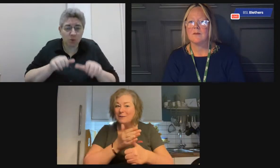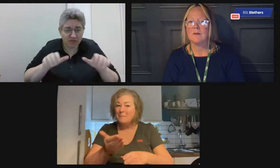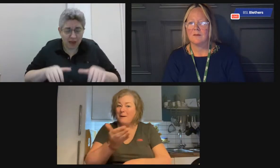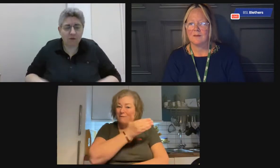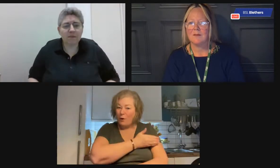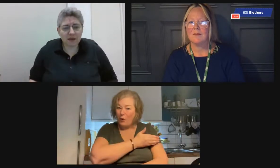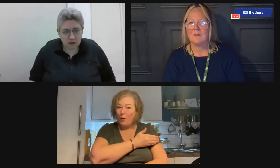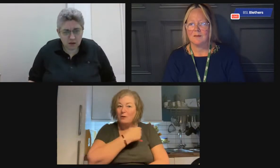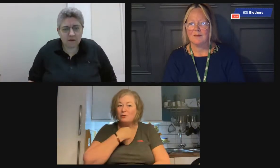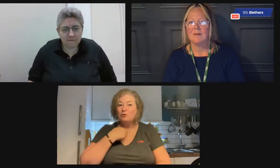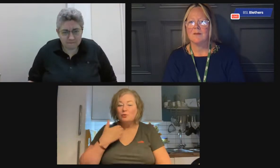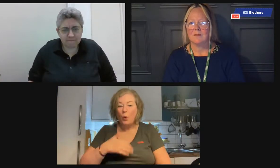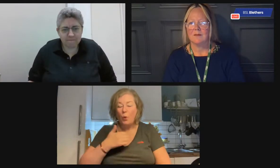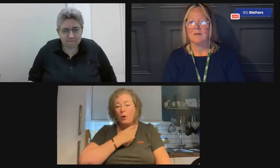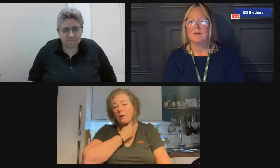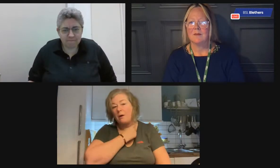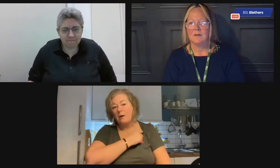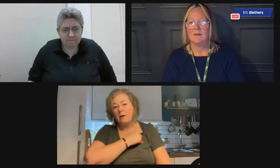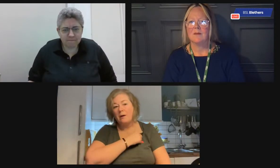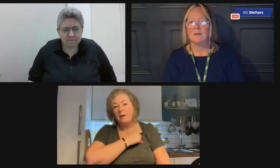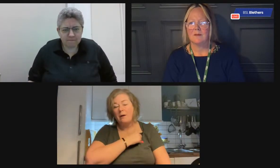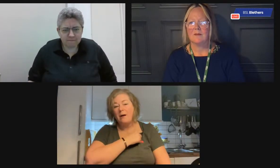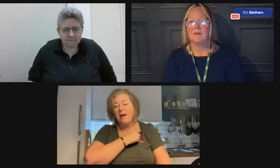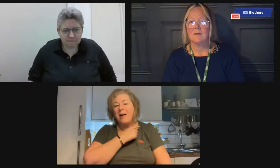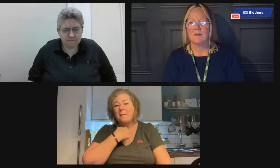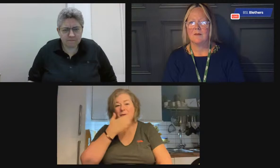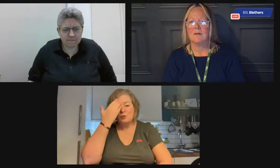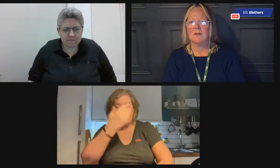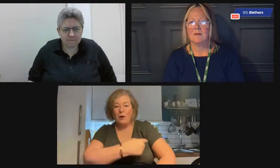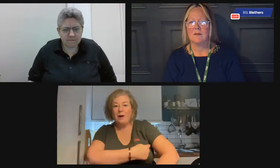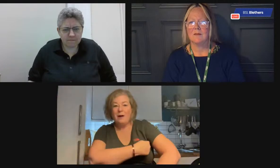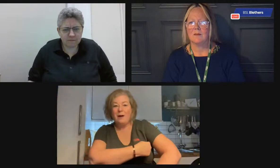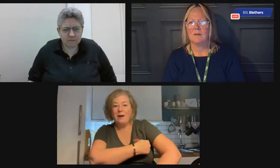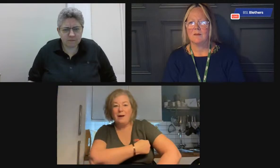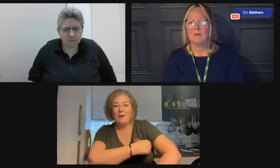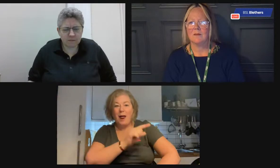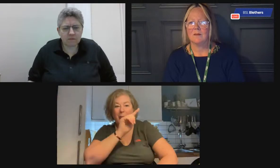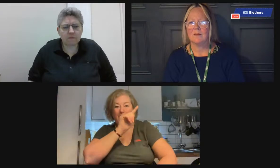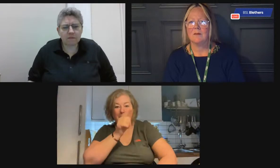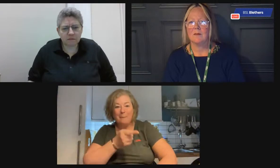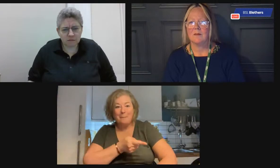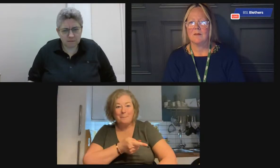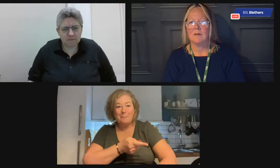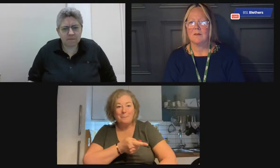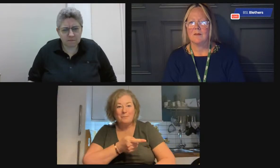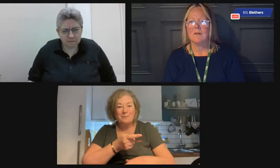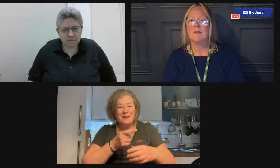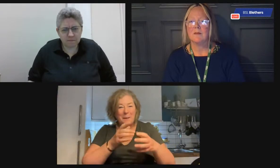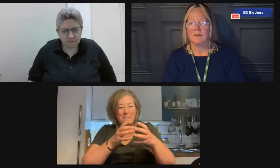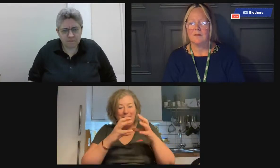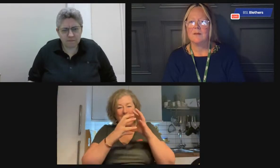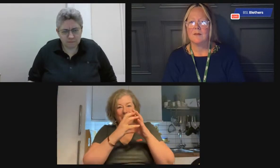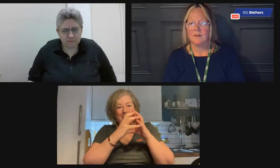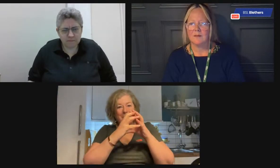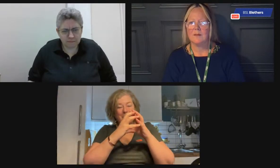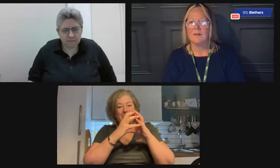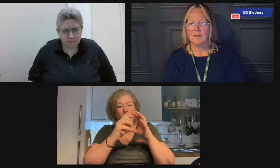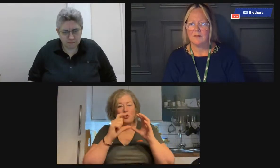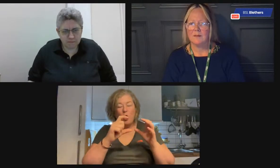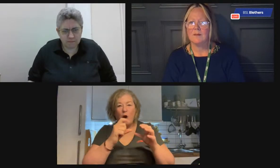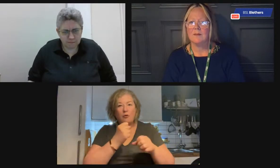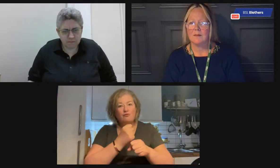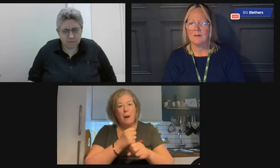Basically, I was getting physio for my shoulder. I had this really sore shoulder, but I didn't. There was a